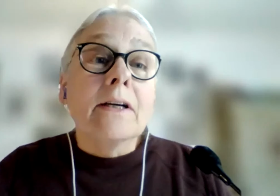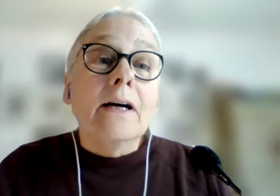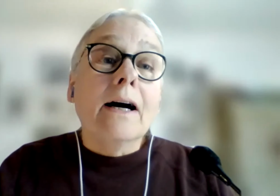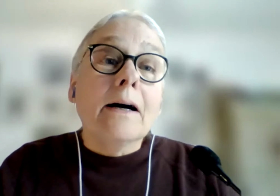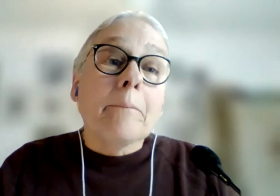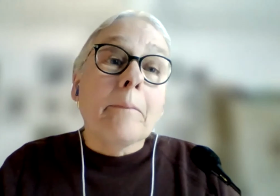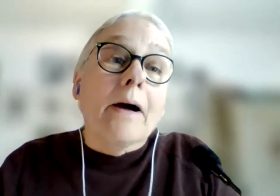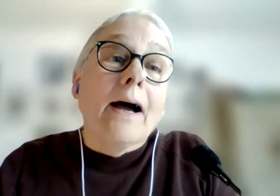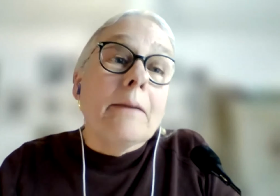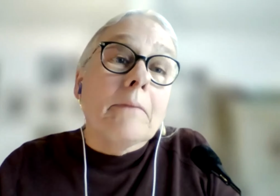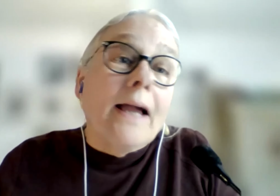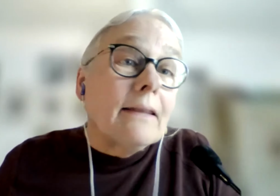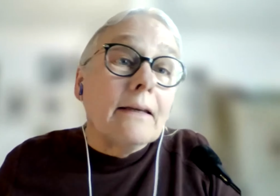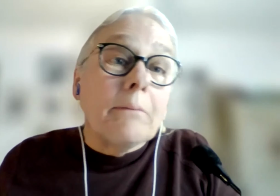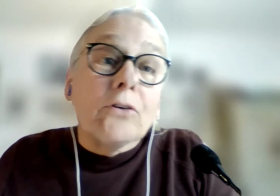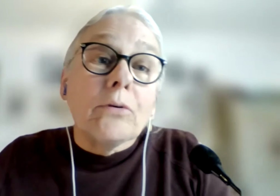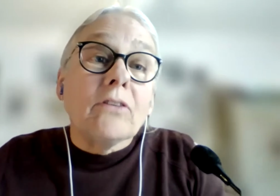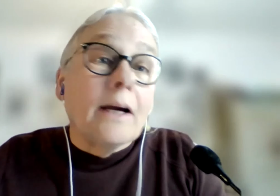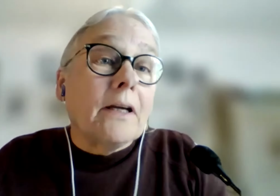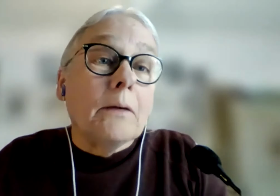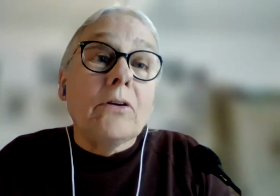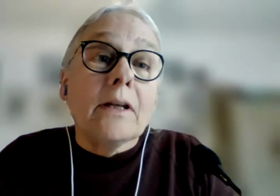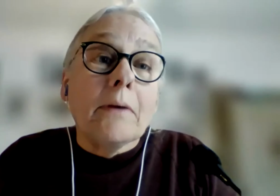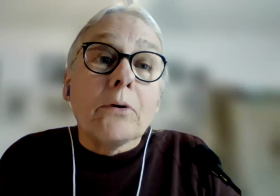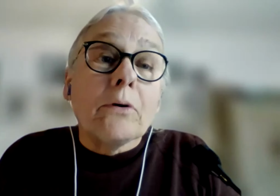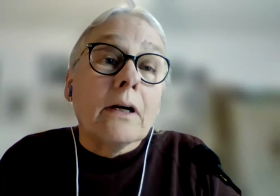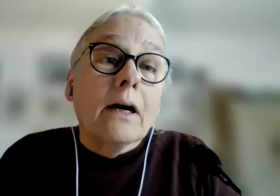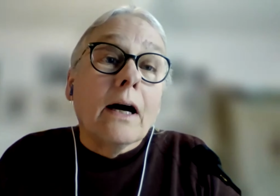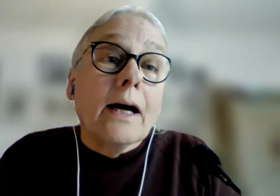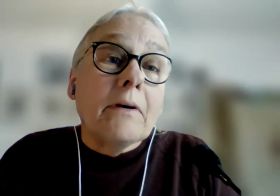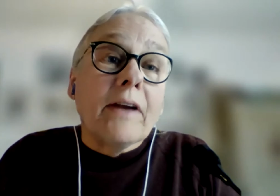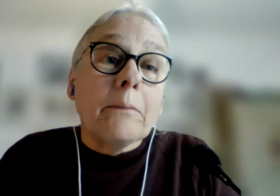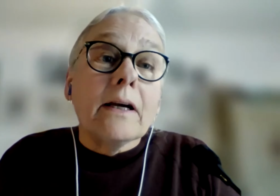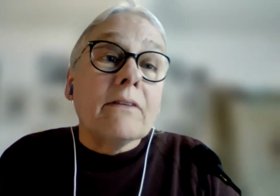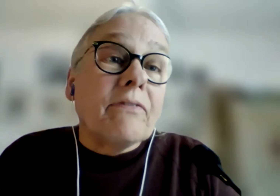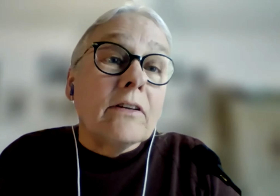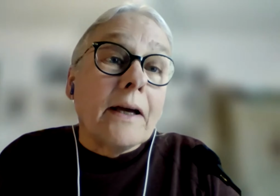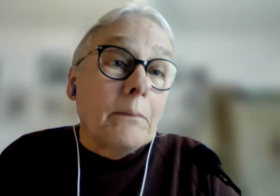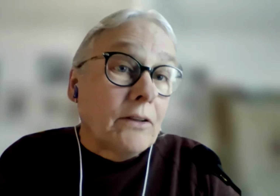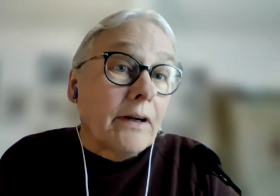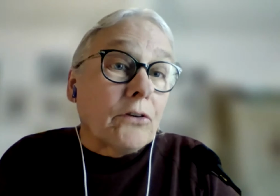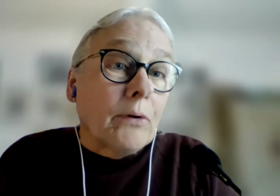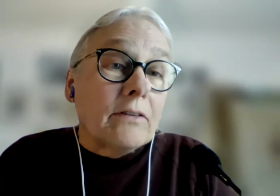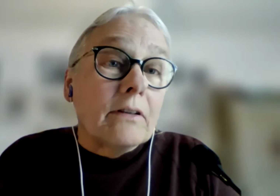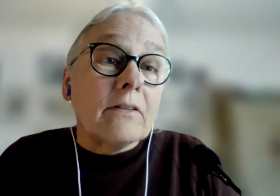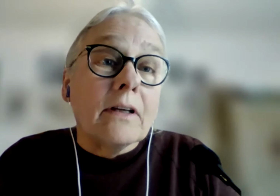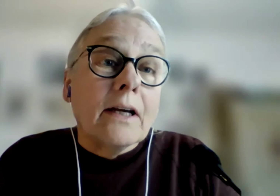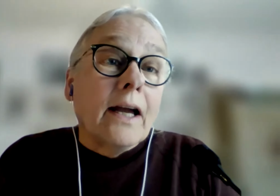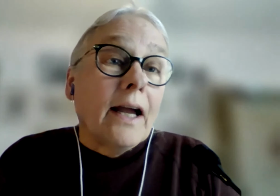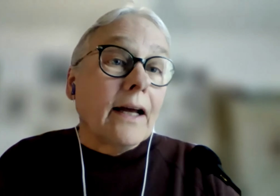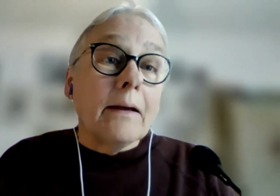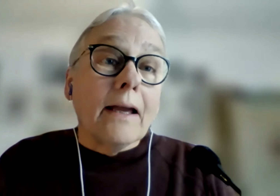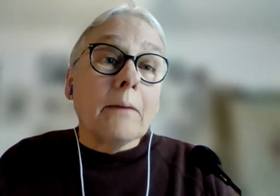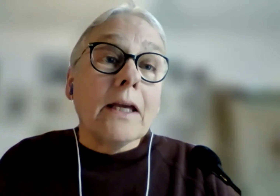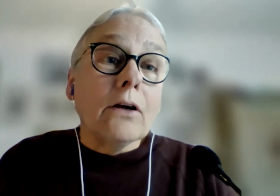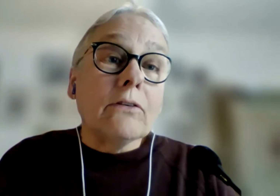todos. I'm Kathy Partridge. I'm a community member. I'm a family affected by the mental health crisis,